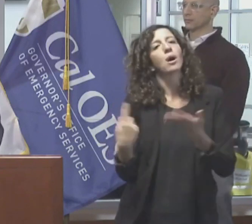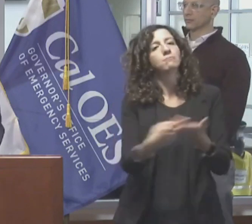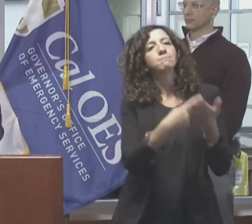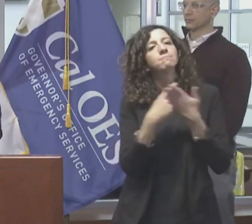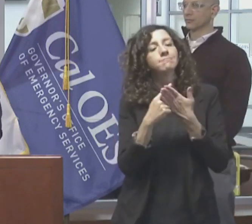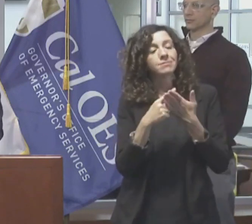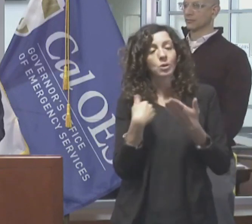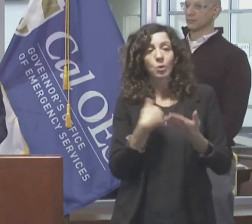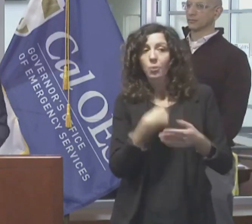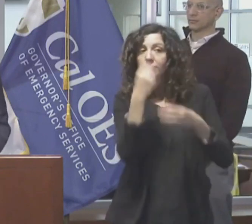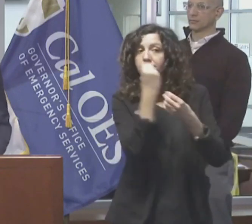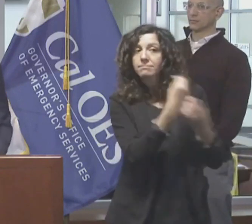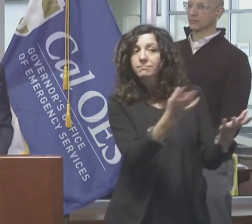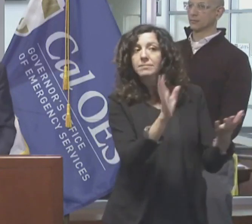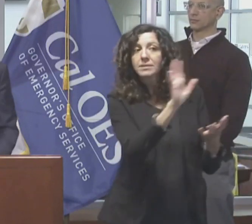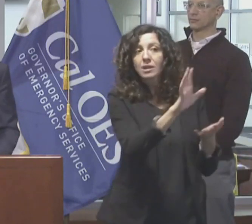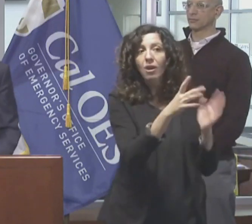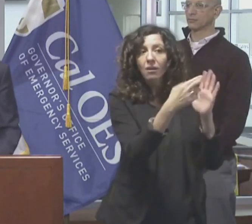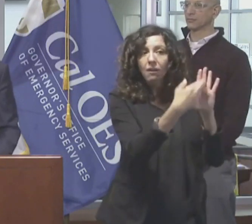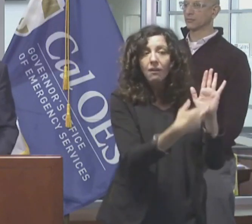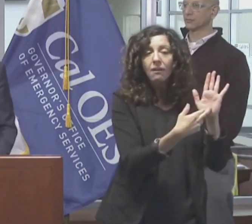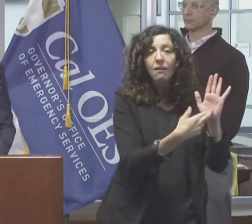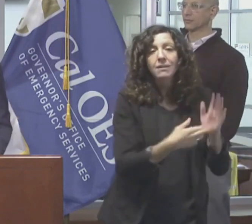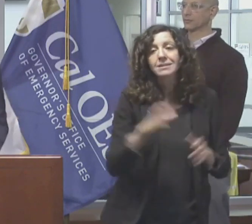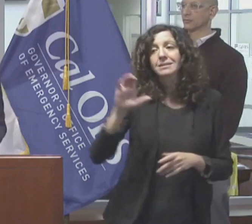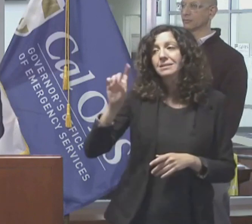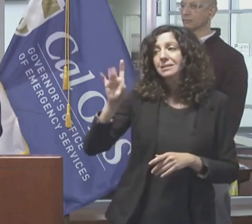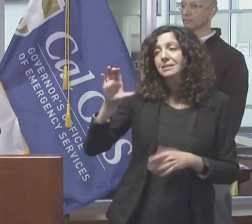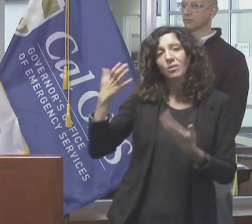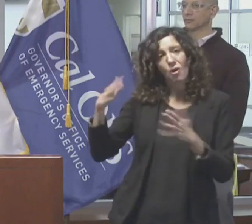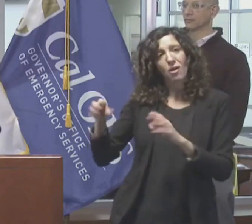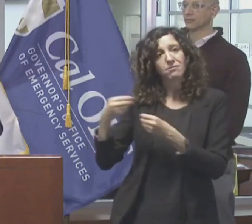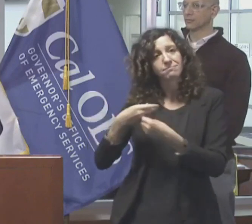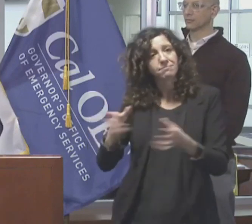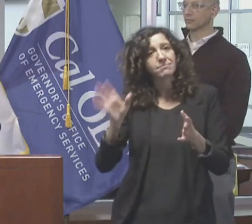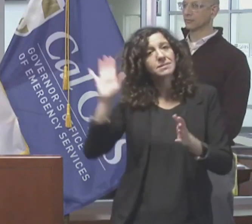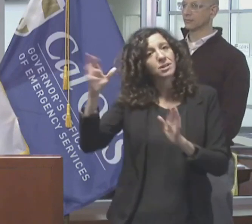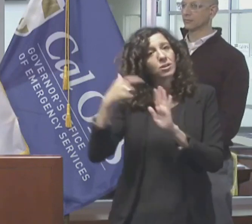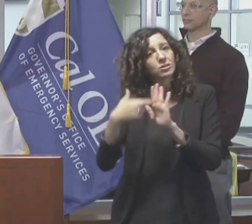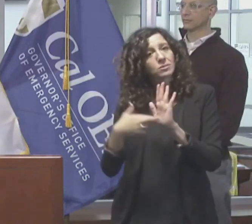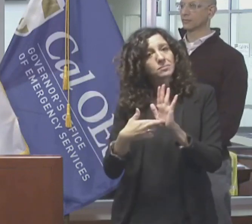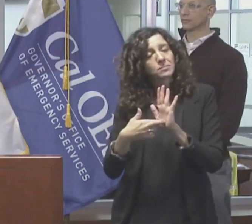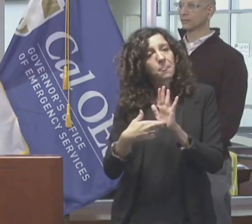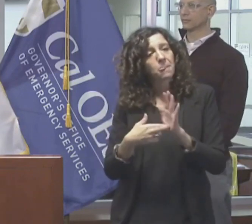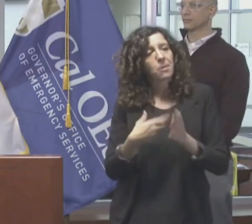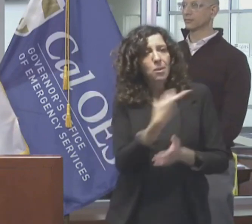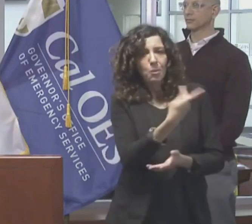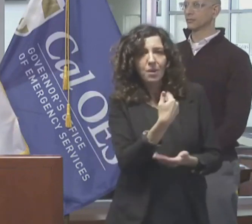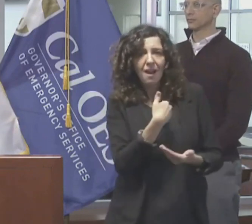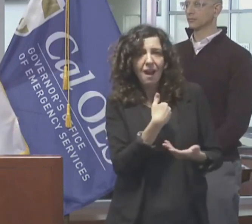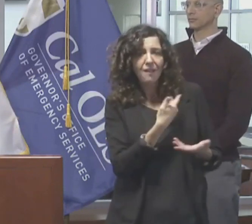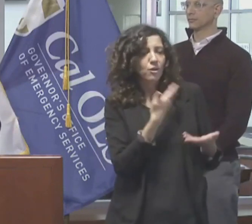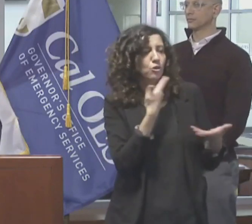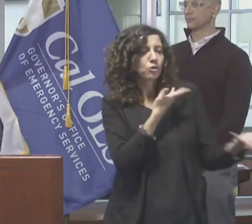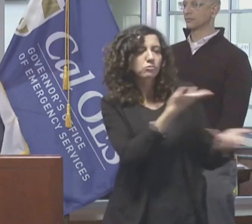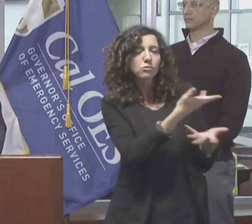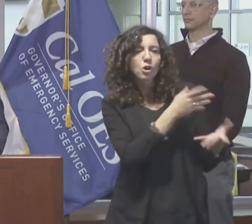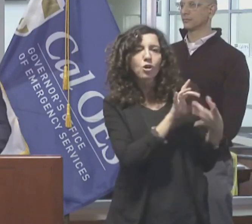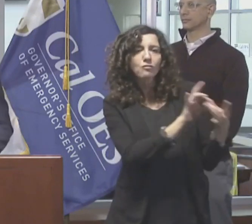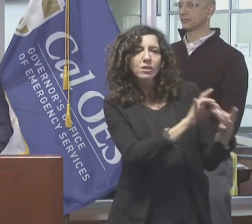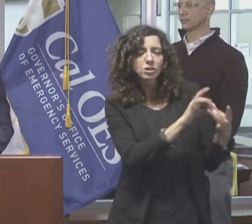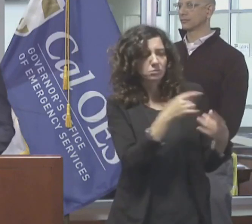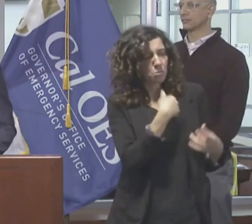out our guidelines. CDC put out their guidelines. We have a nation-to-nation relationship. We respect